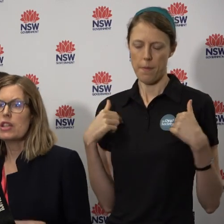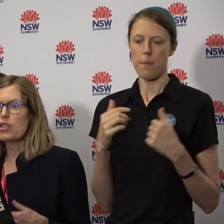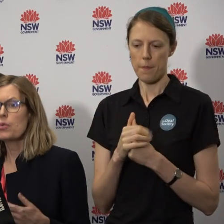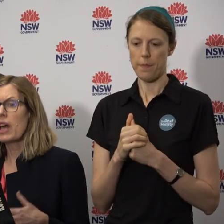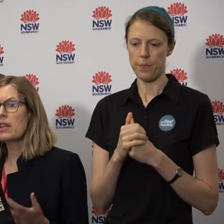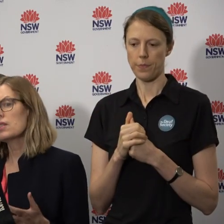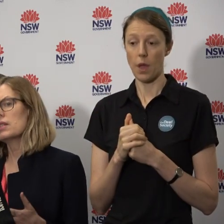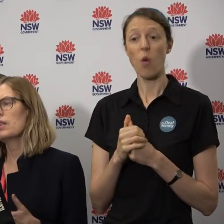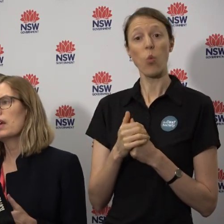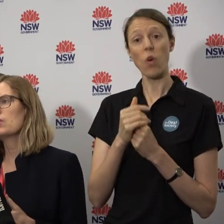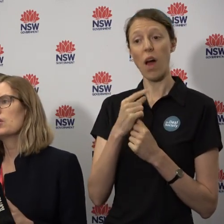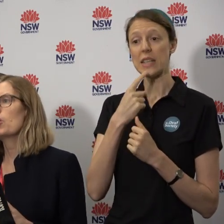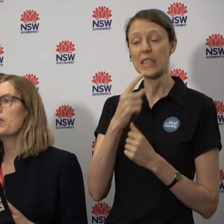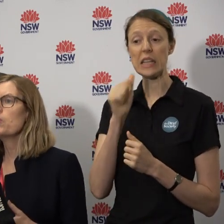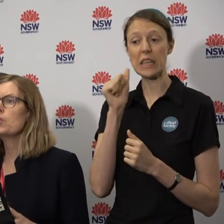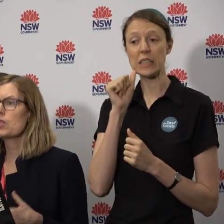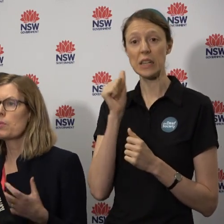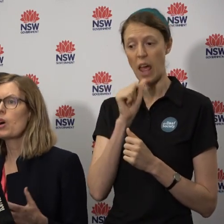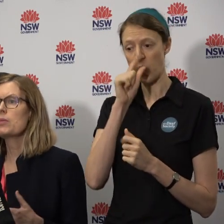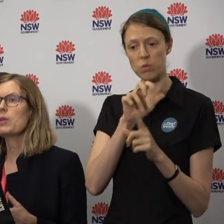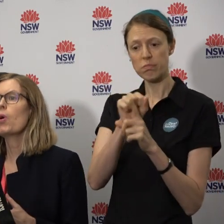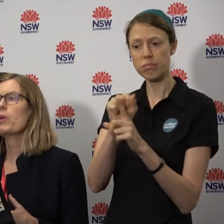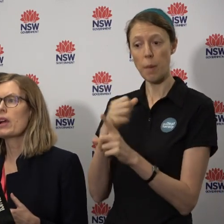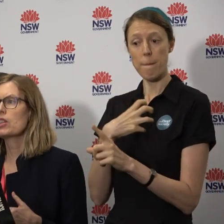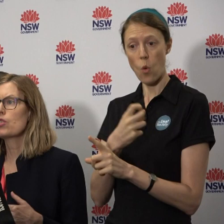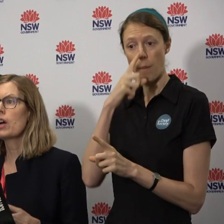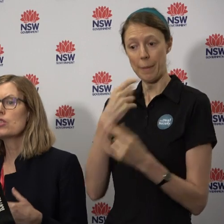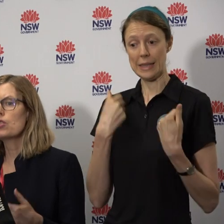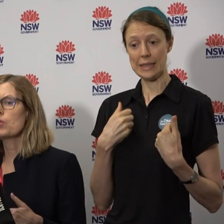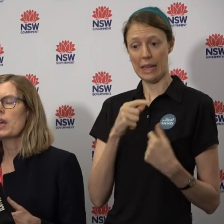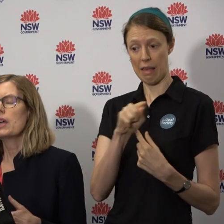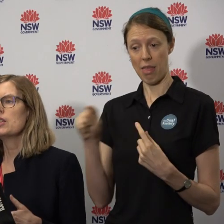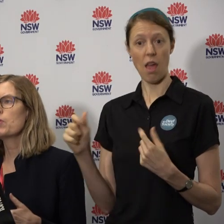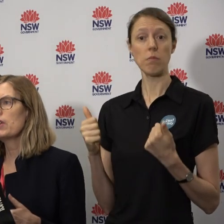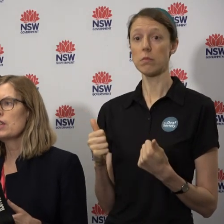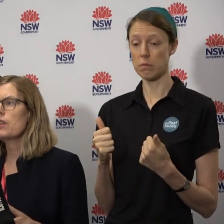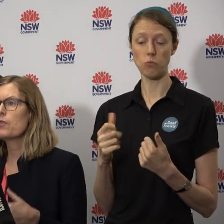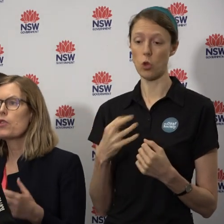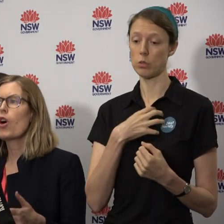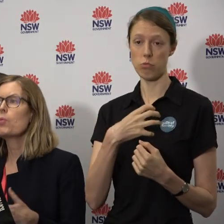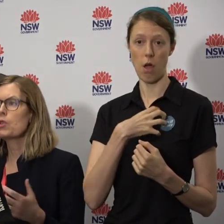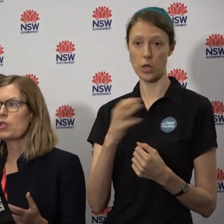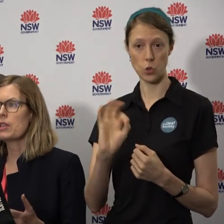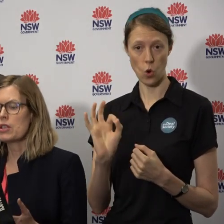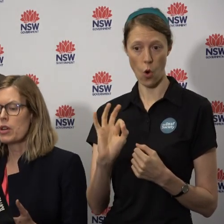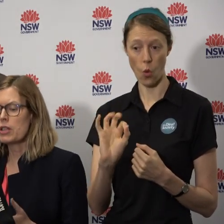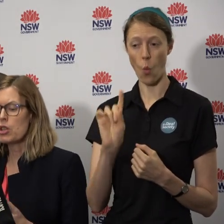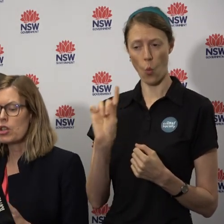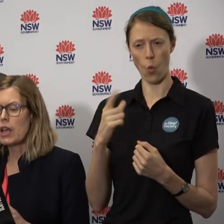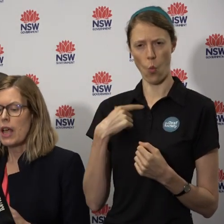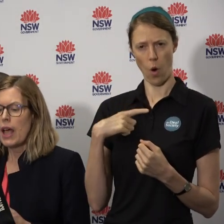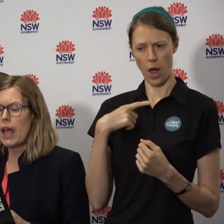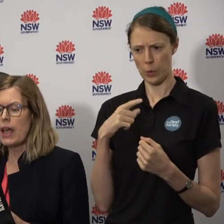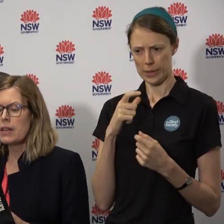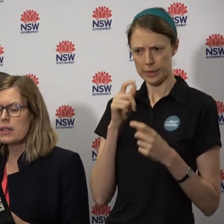see additional cases in that nursing home, and that wouldn't surprise me. What we're actually trying to do is prevent any further onward